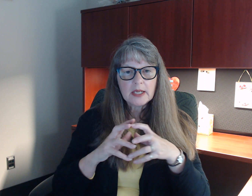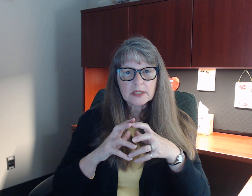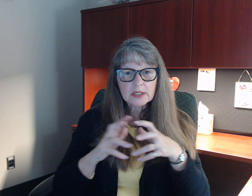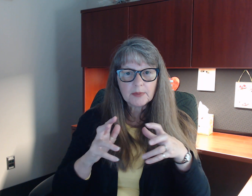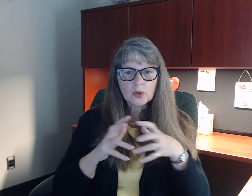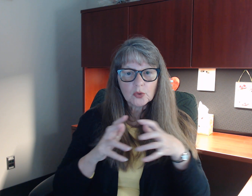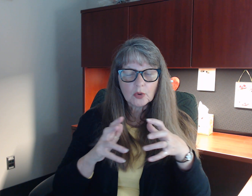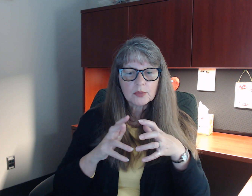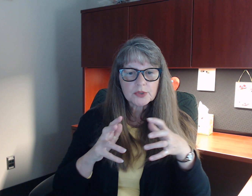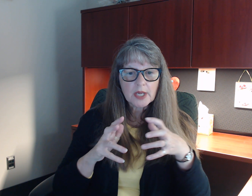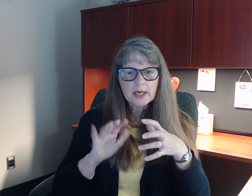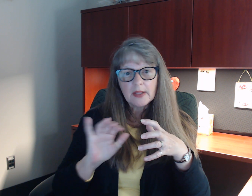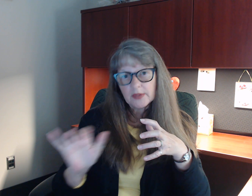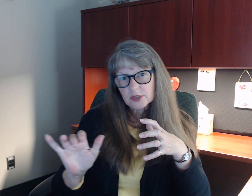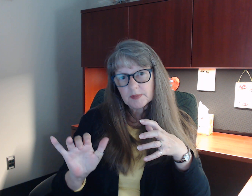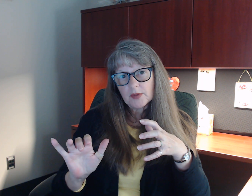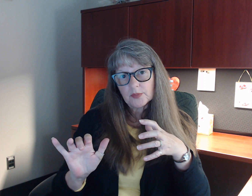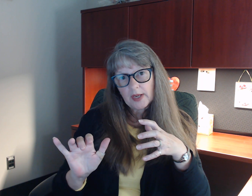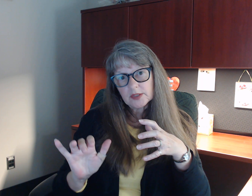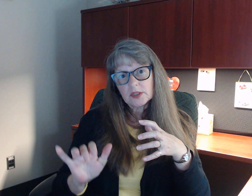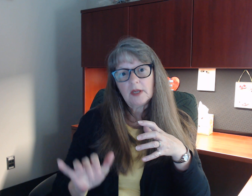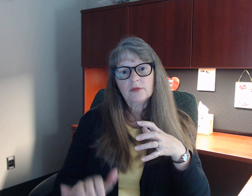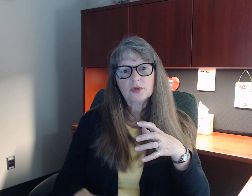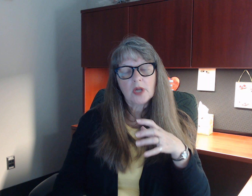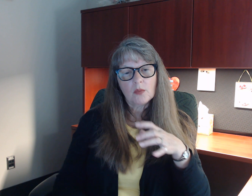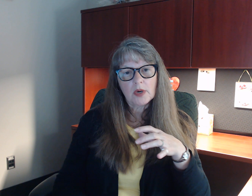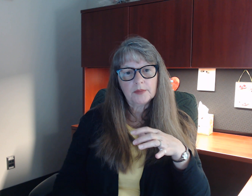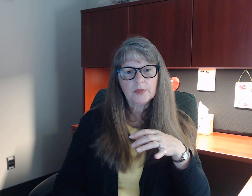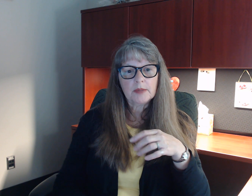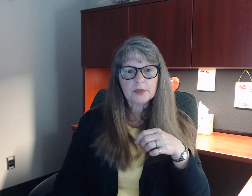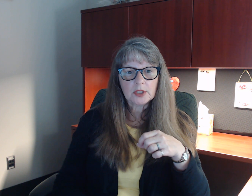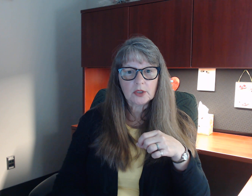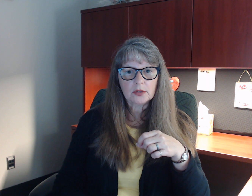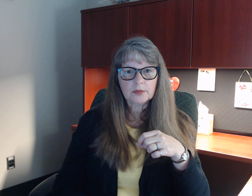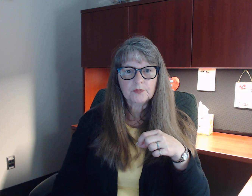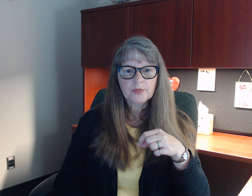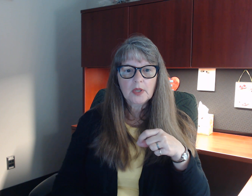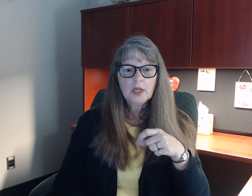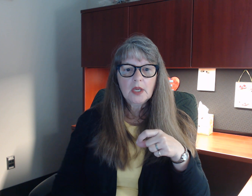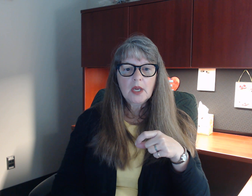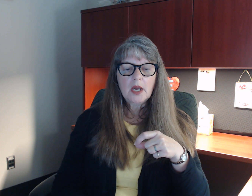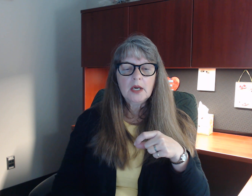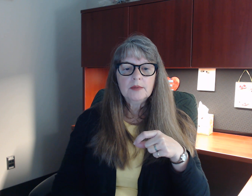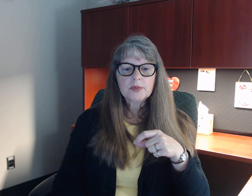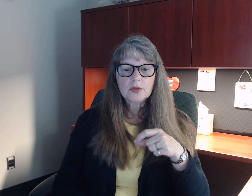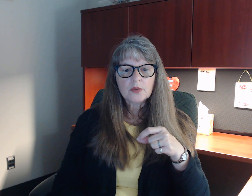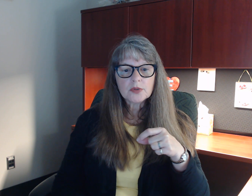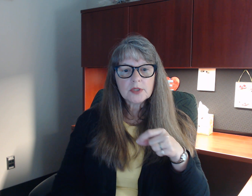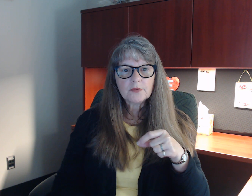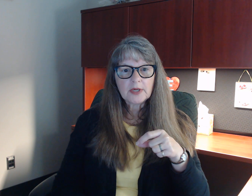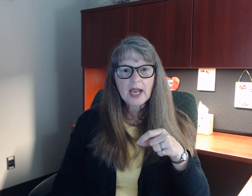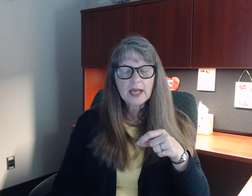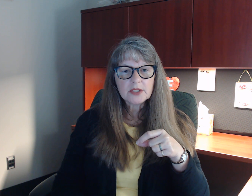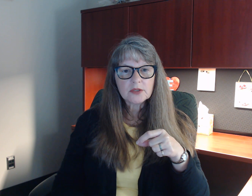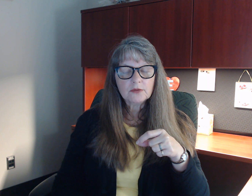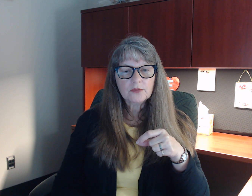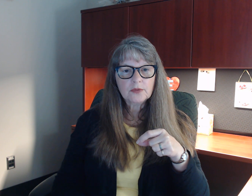a typical normal sign and then spell the rest if there's not one in particular. So those are the different kinds